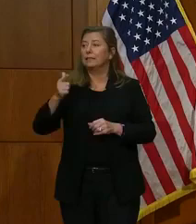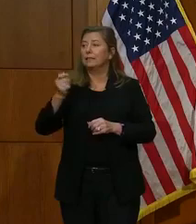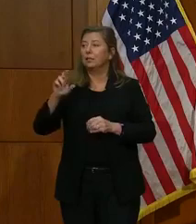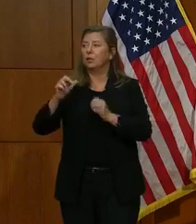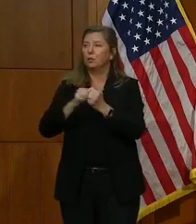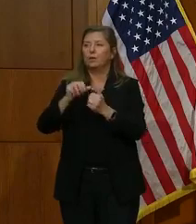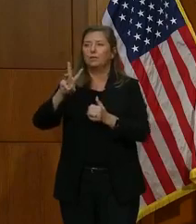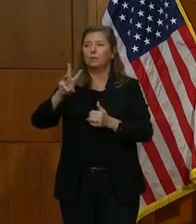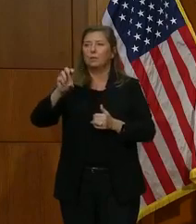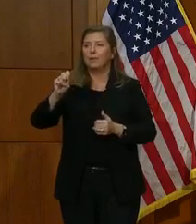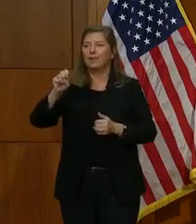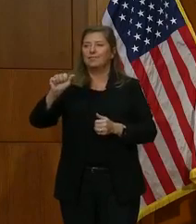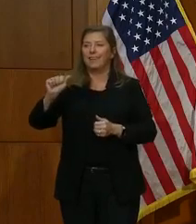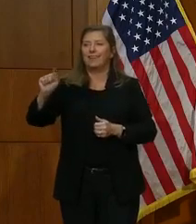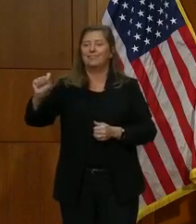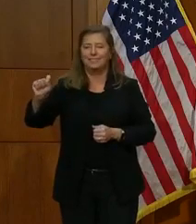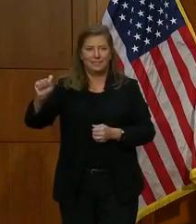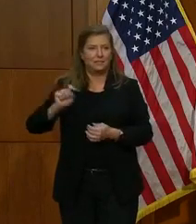WSET.